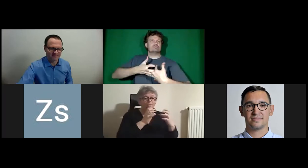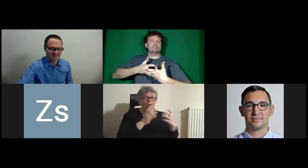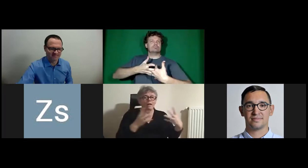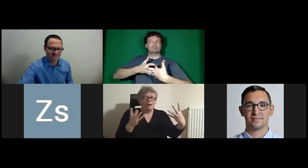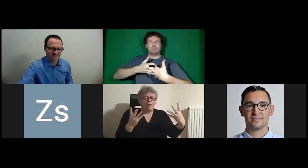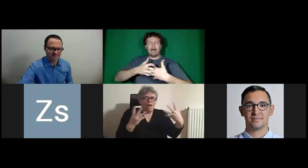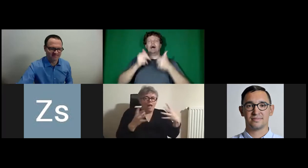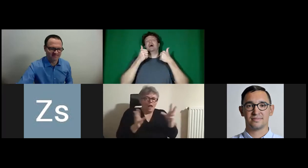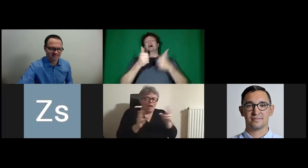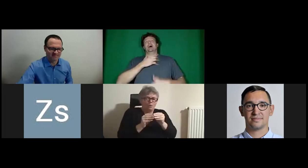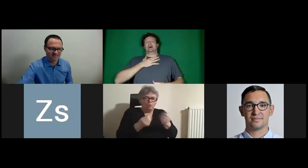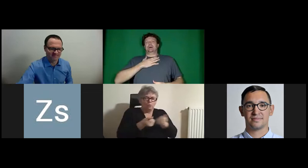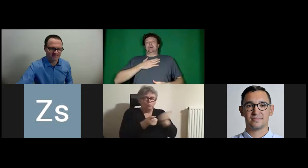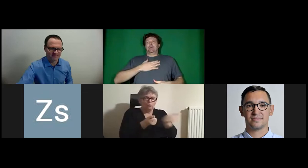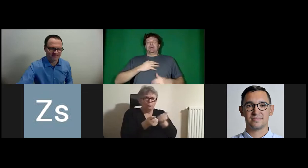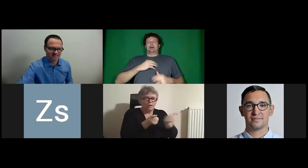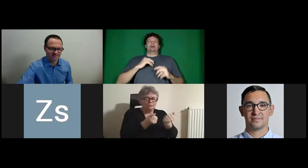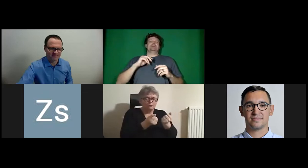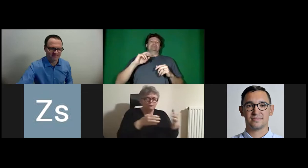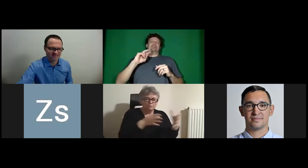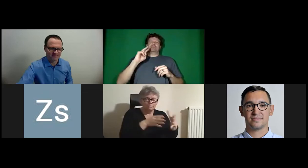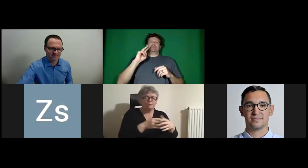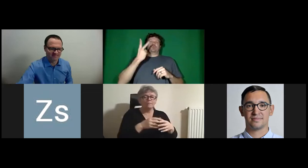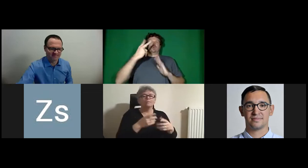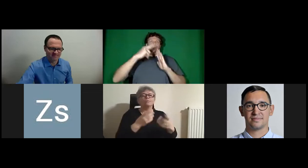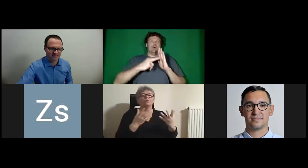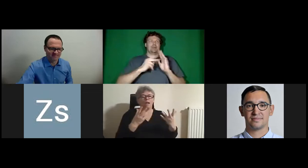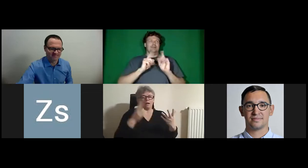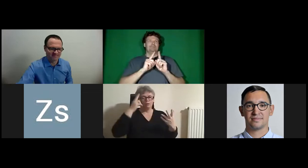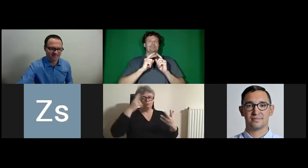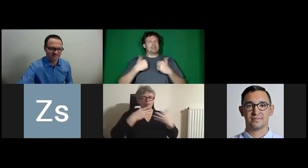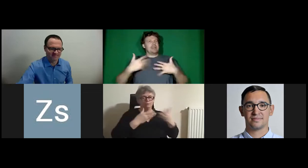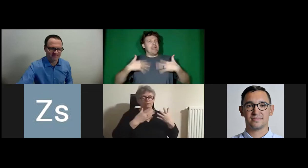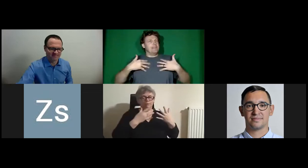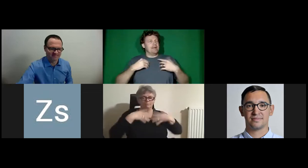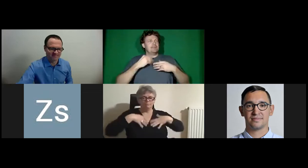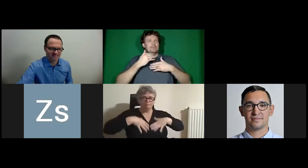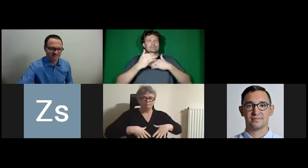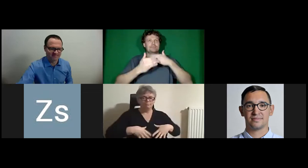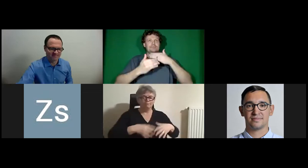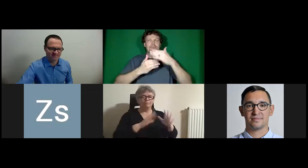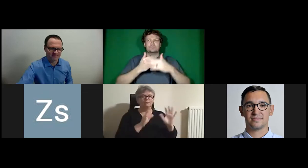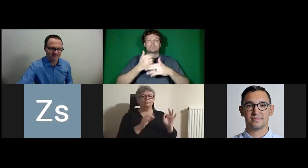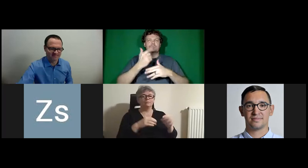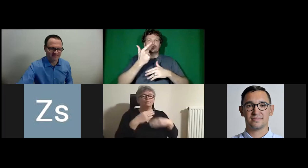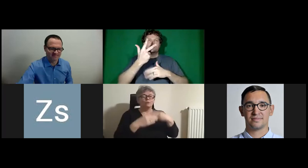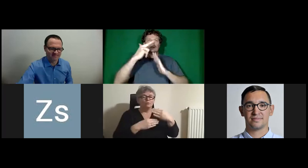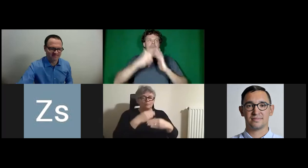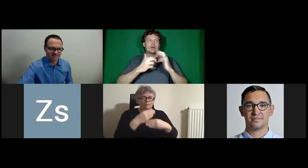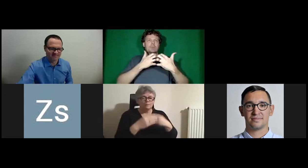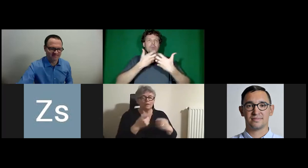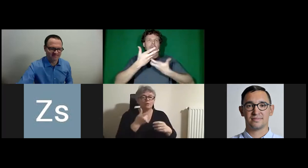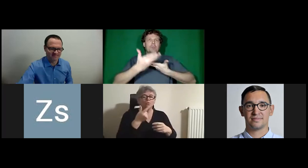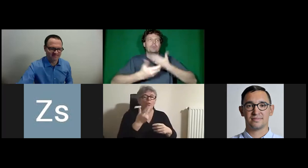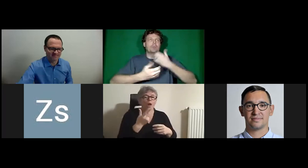try and communicate all over again and set up communication methods and try and find my footing after 2 months. And so it always took me